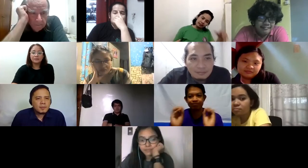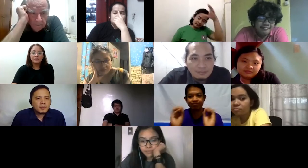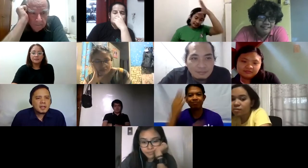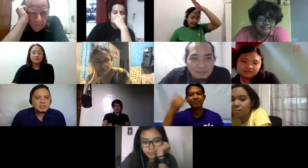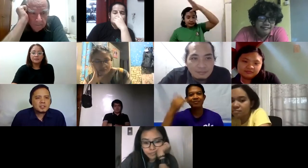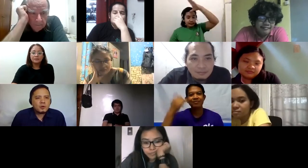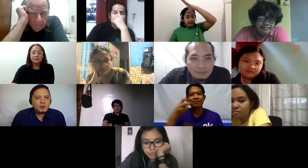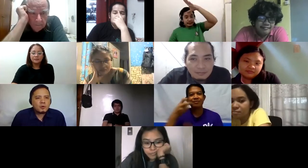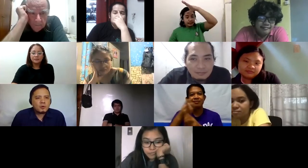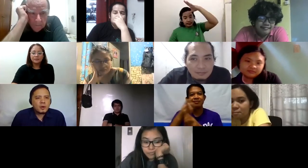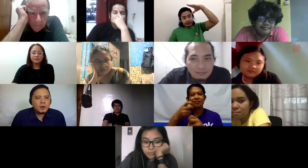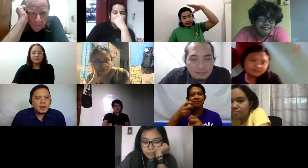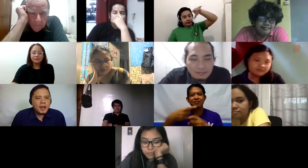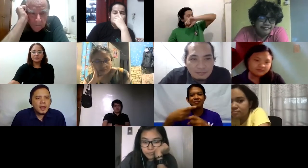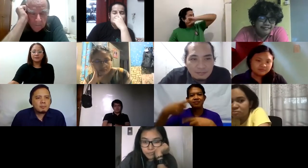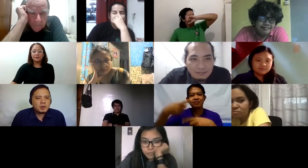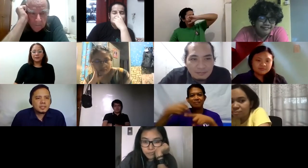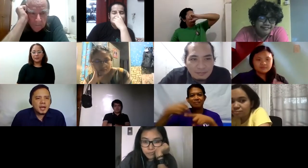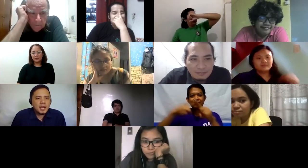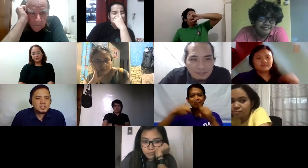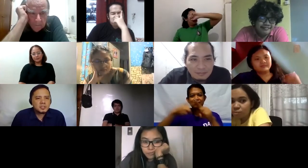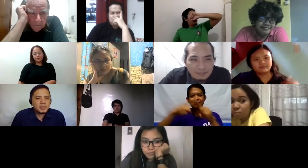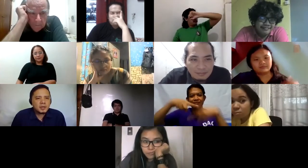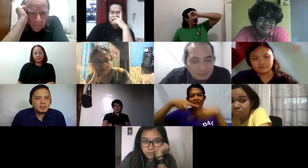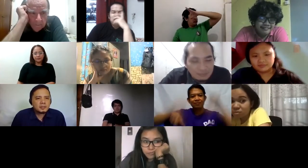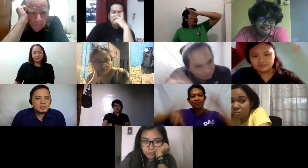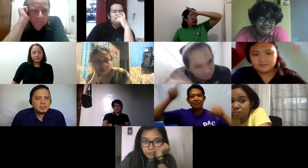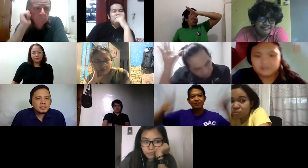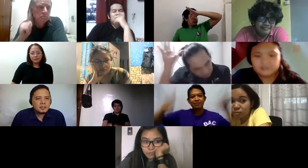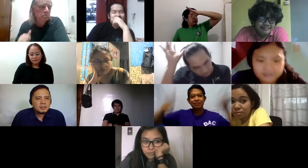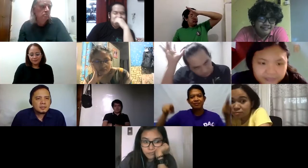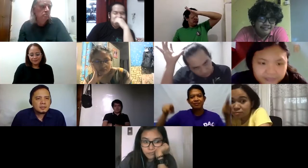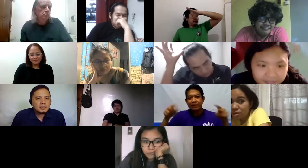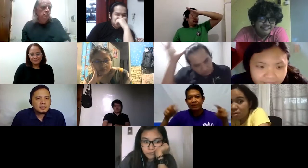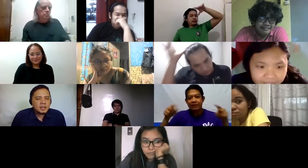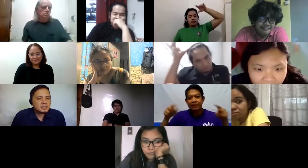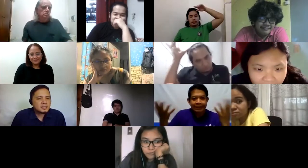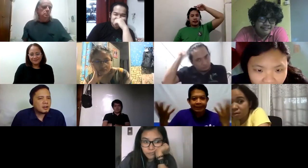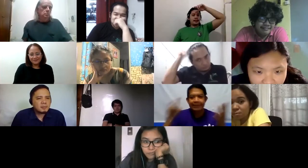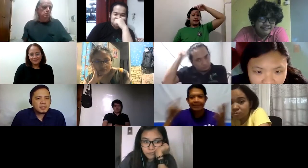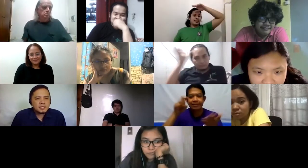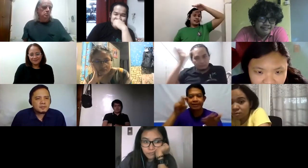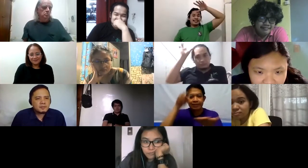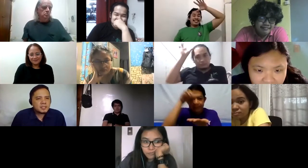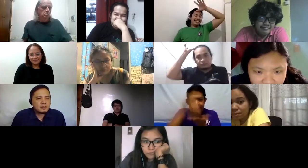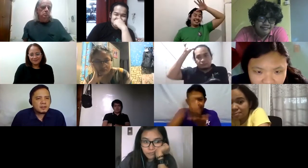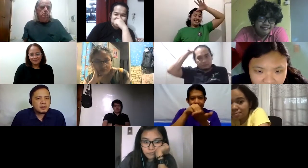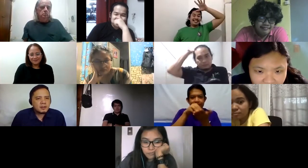has no handbook attached to it. It's hard because of the sign variants.